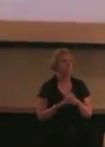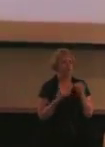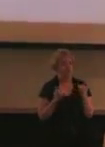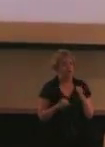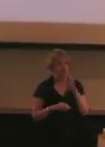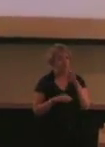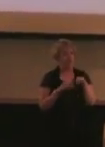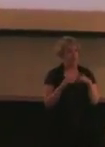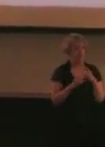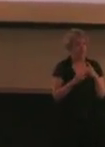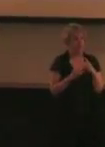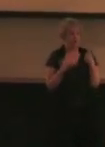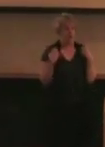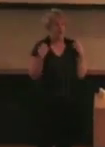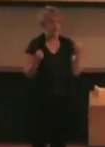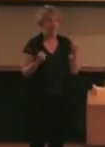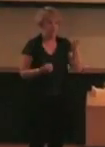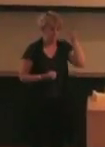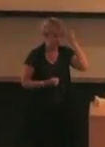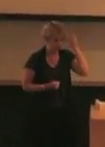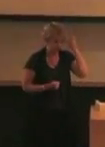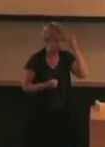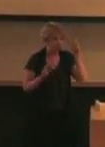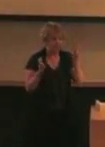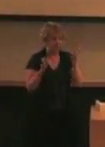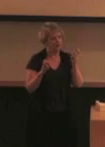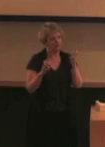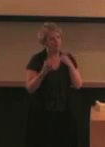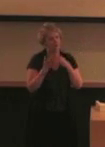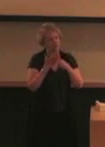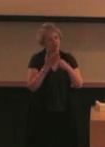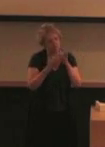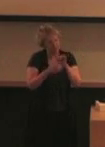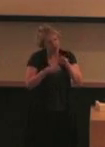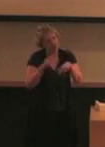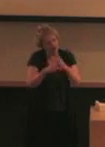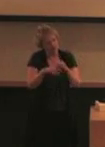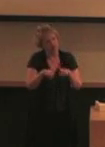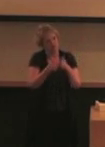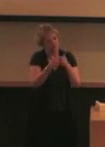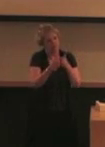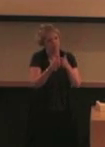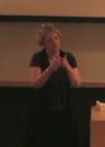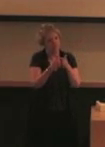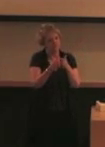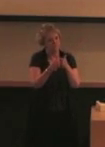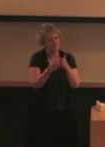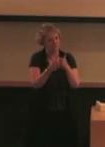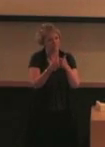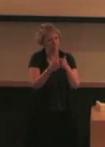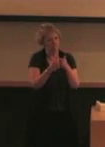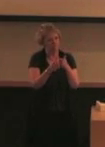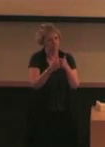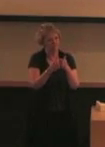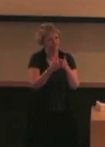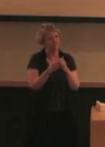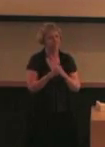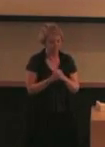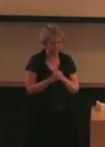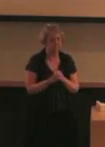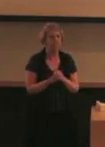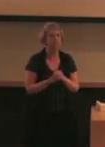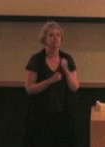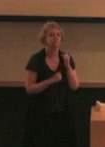literacy issues, I just want to focus on those type of challenges that we've been able to manage as well.